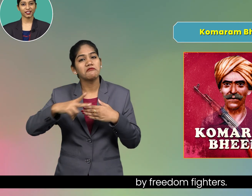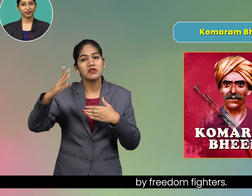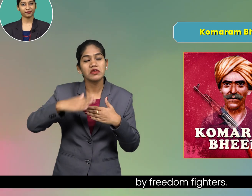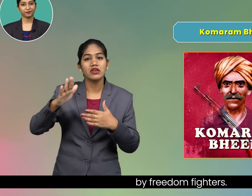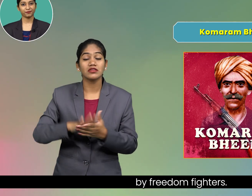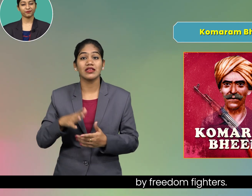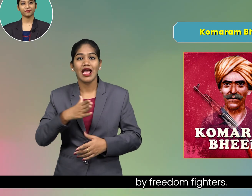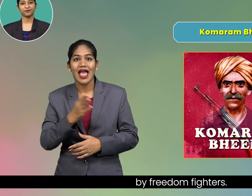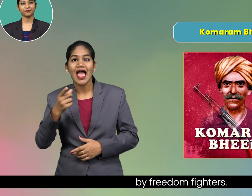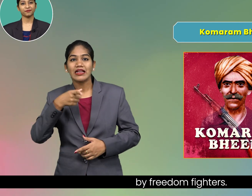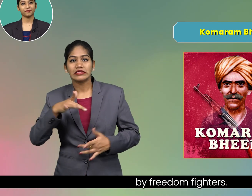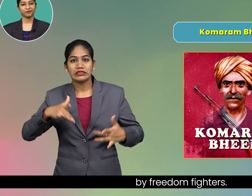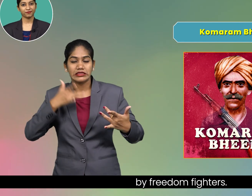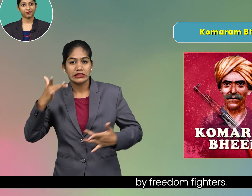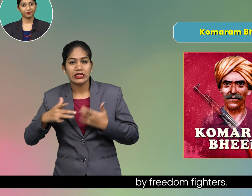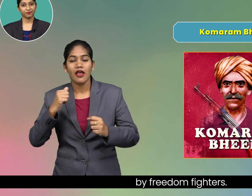fighters.